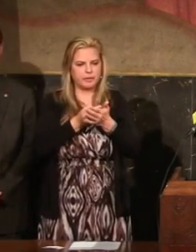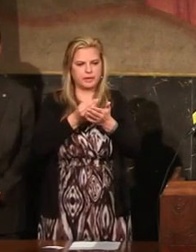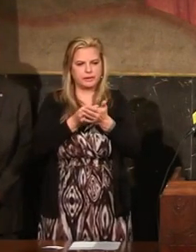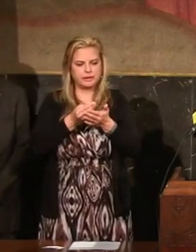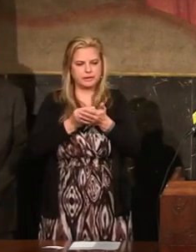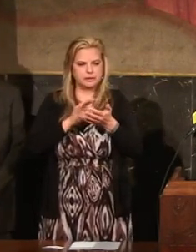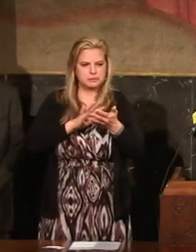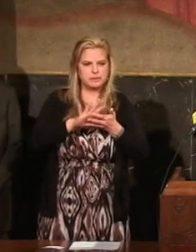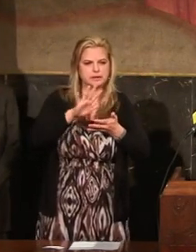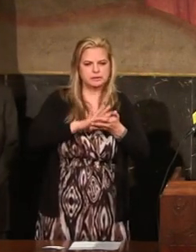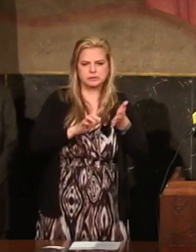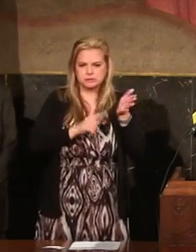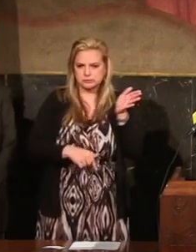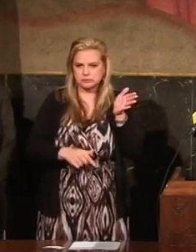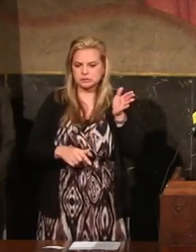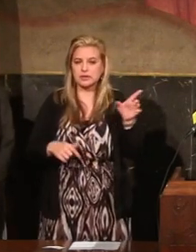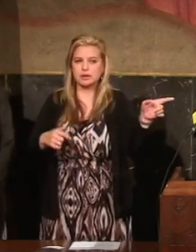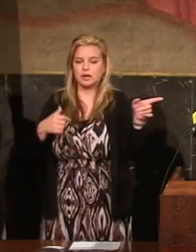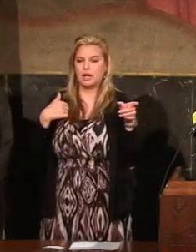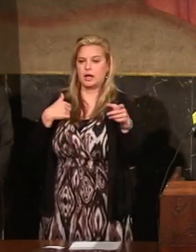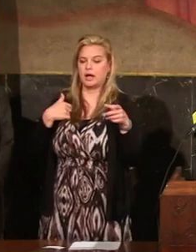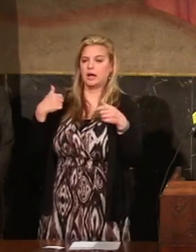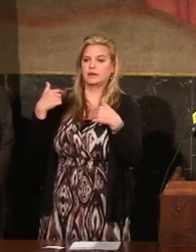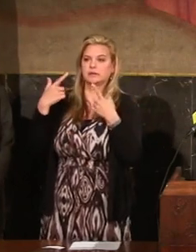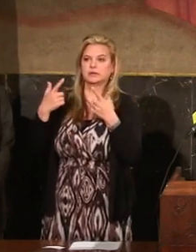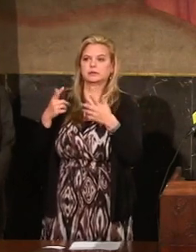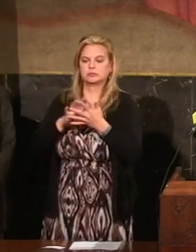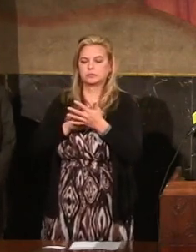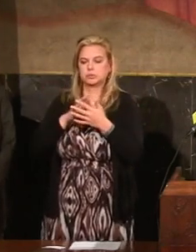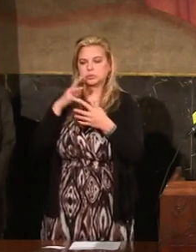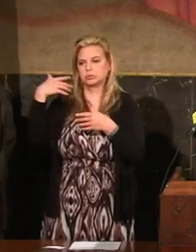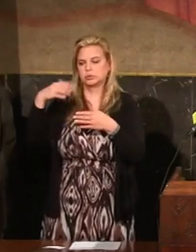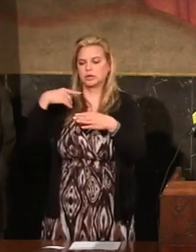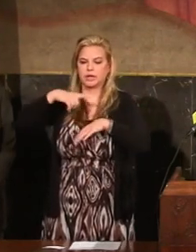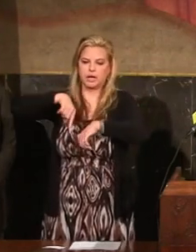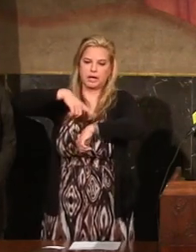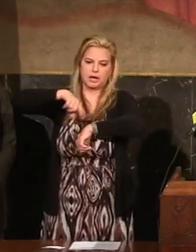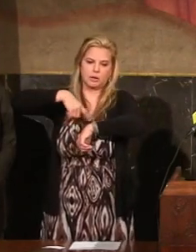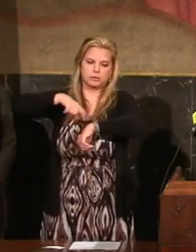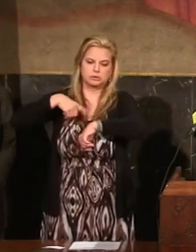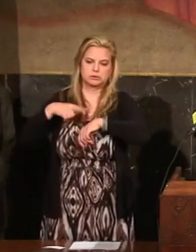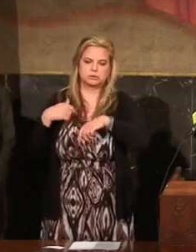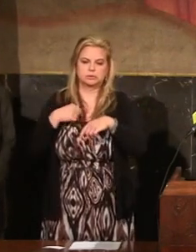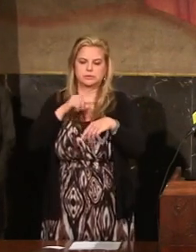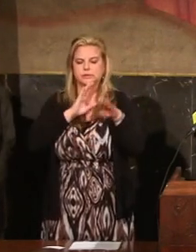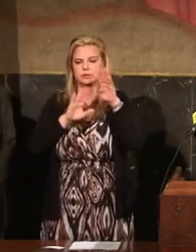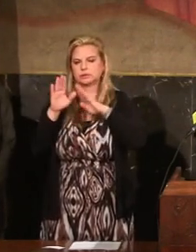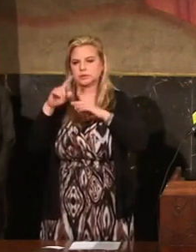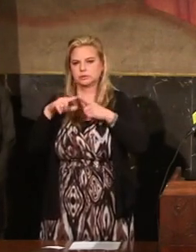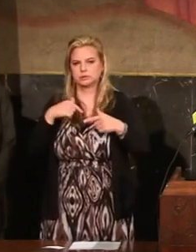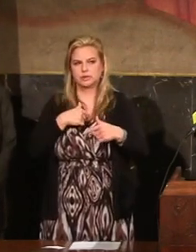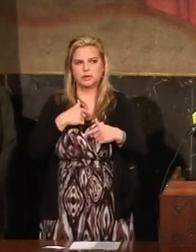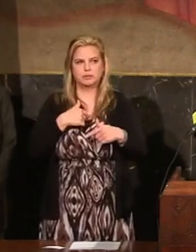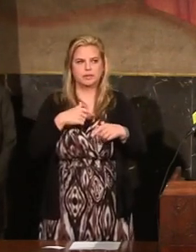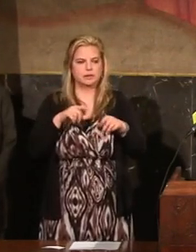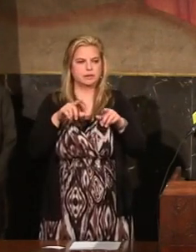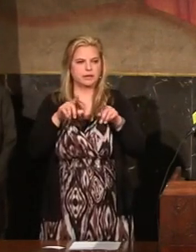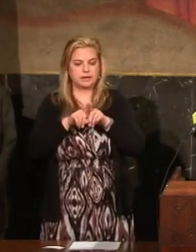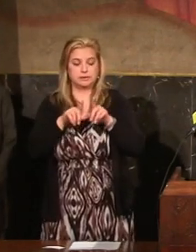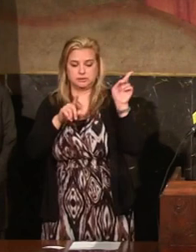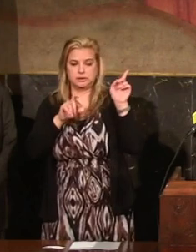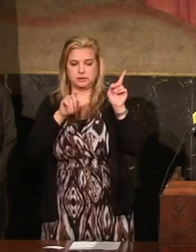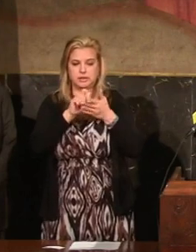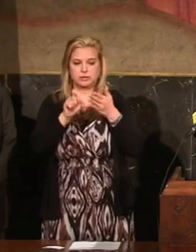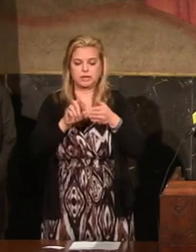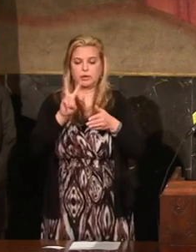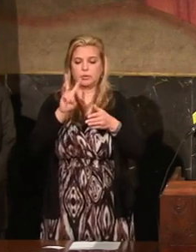LPH? Well, I have spent hours, and that's what is really frustrating to me is that, as Secretary Walters said,